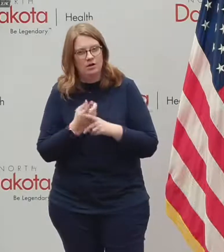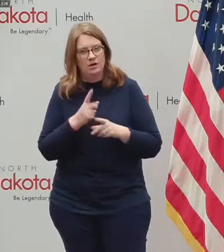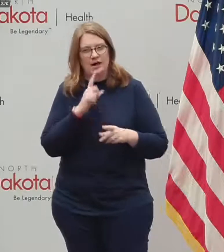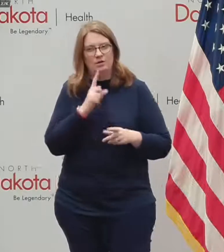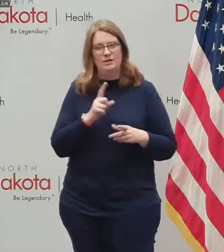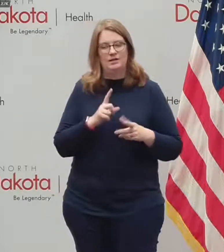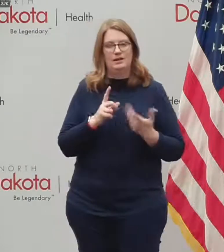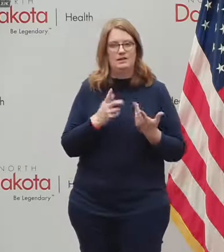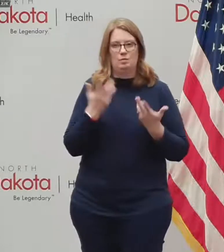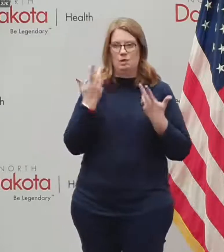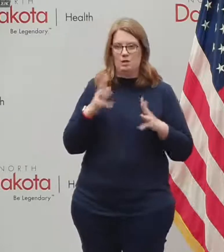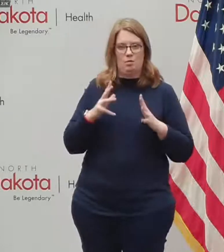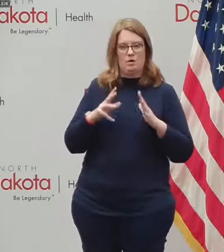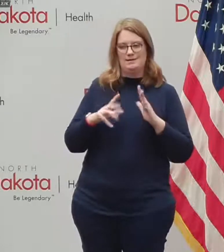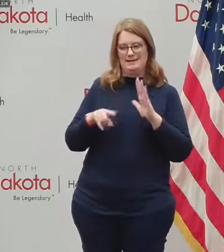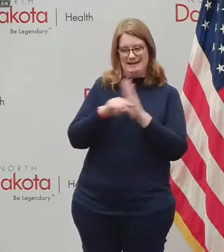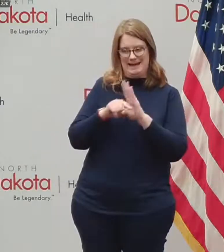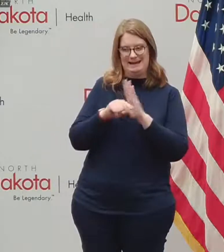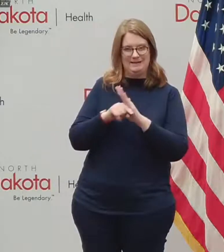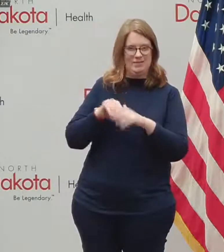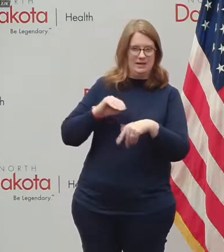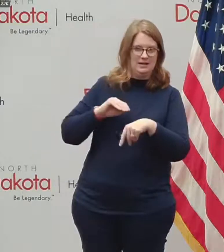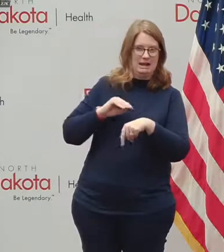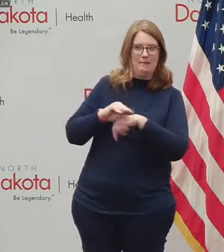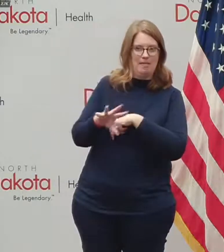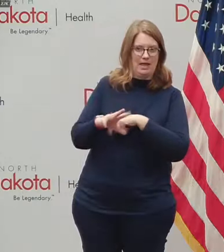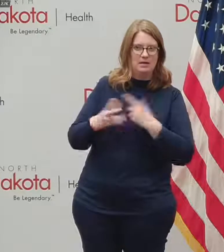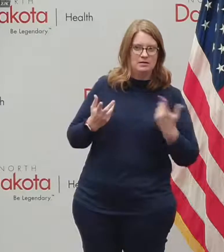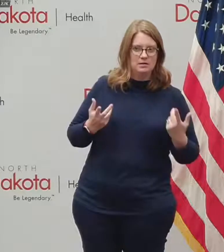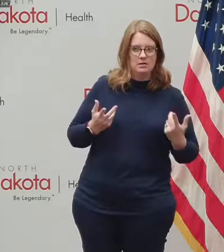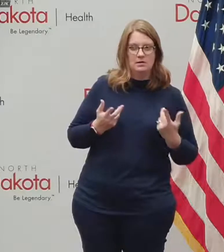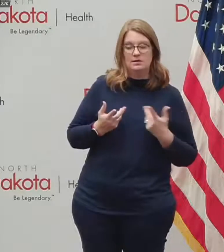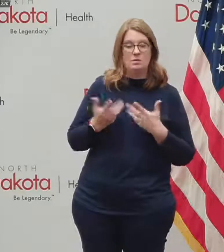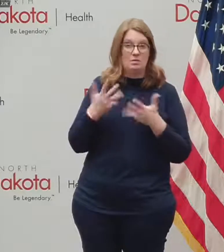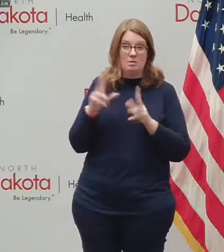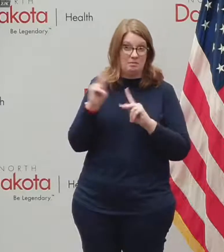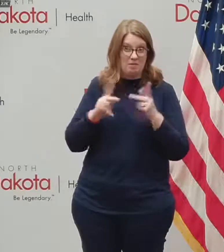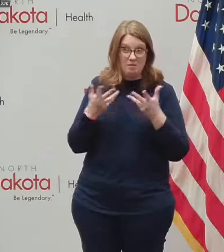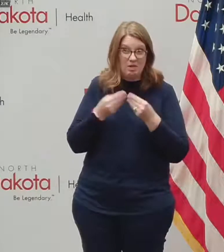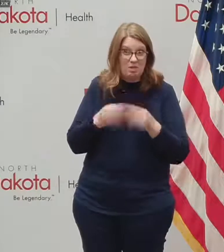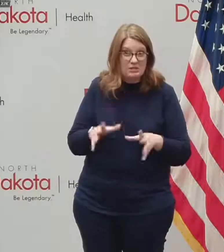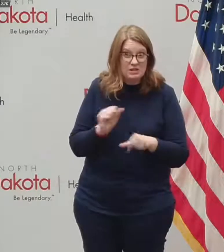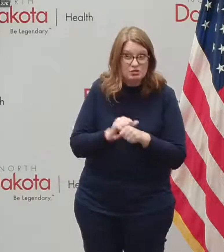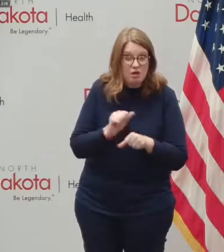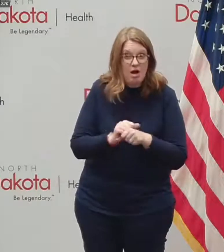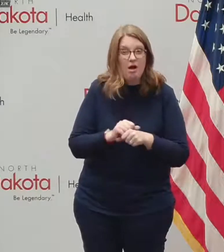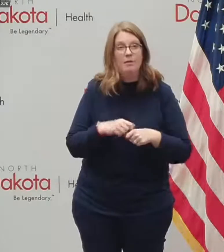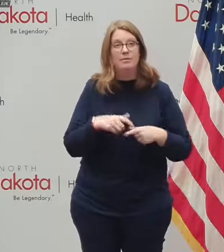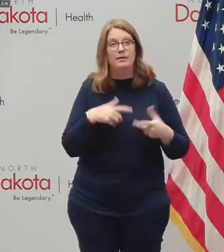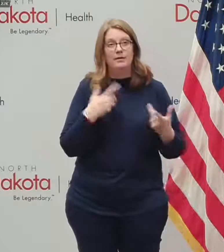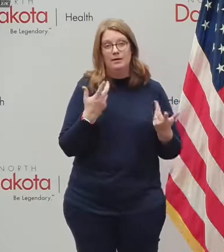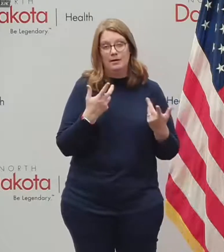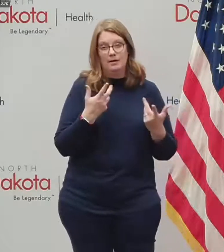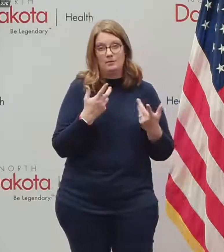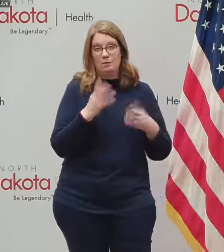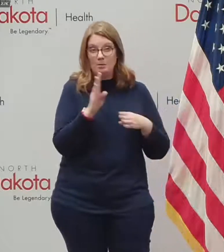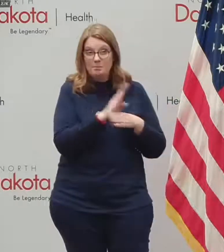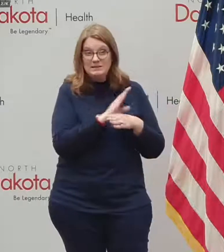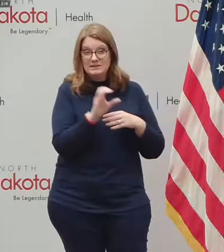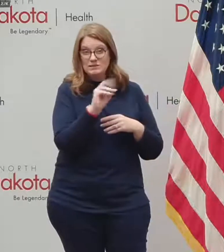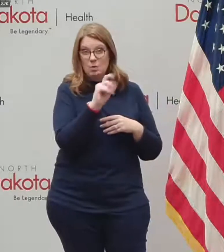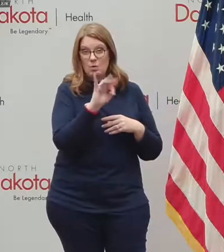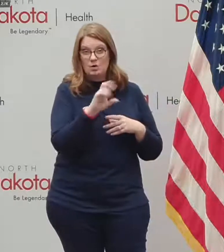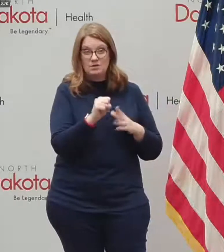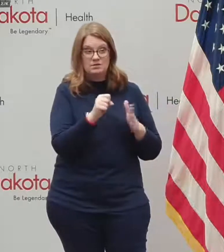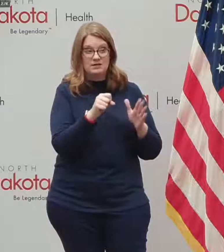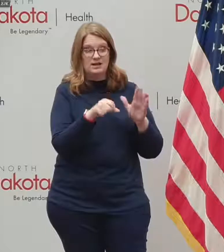on the citizens of our state in terms of causing loss of jobs or hurting business owners. So